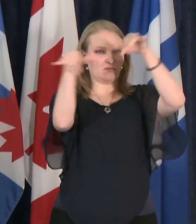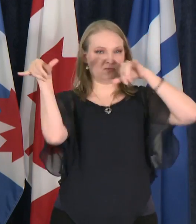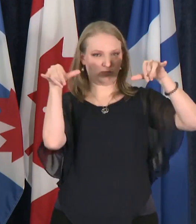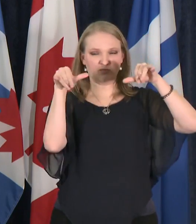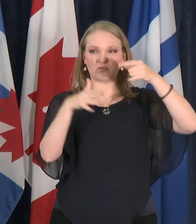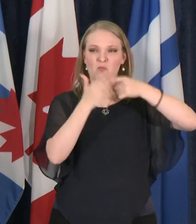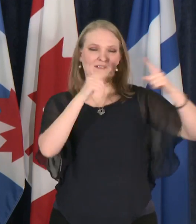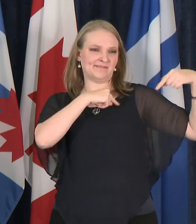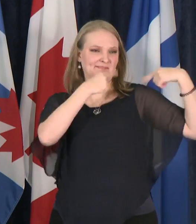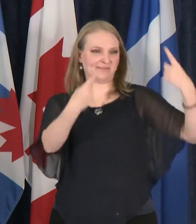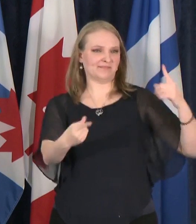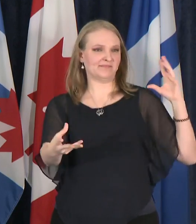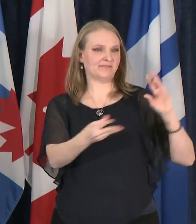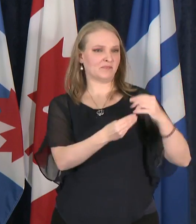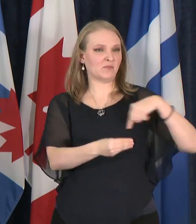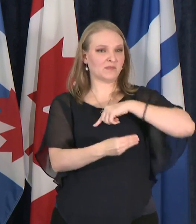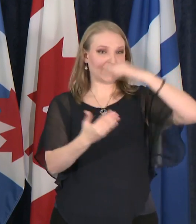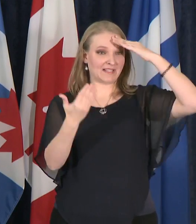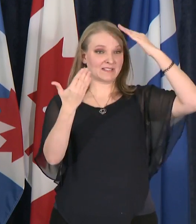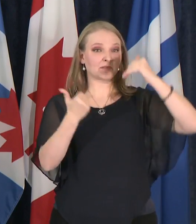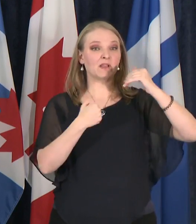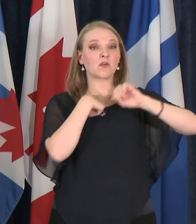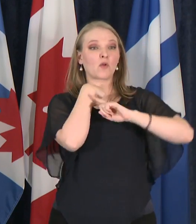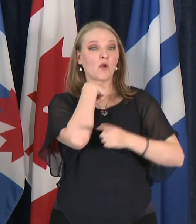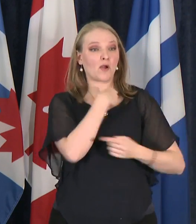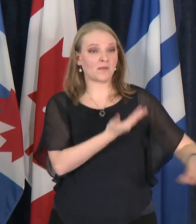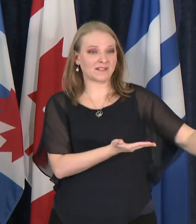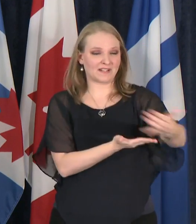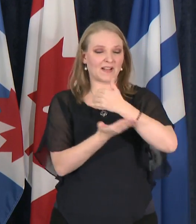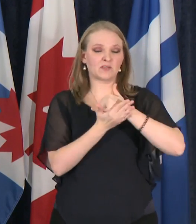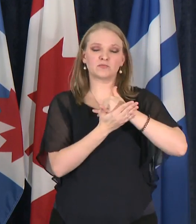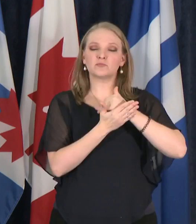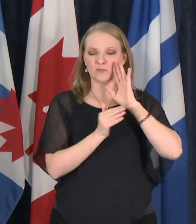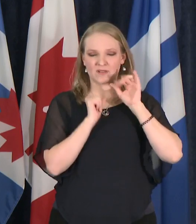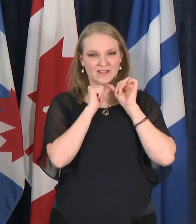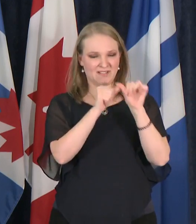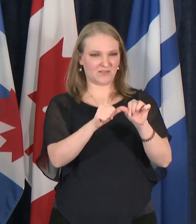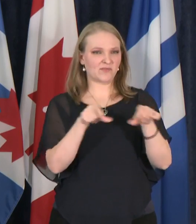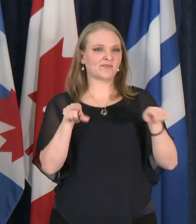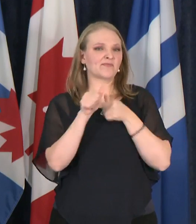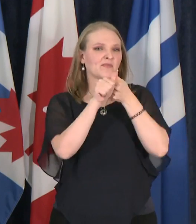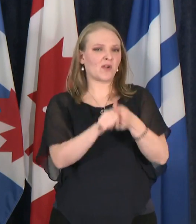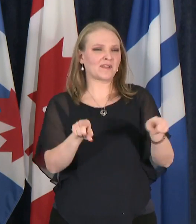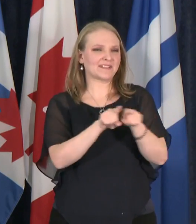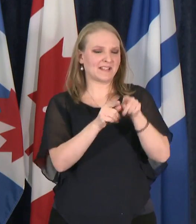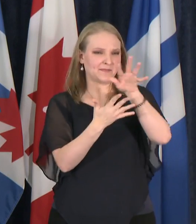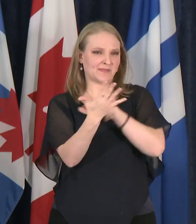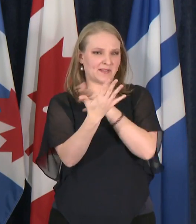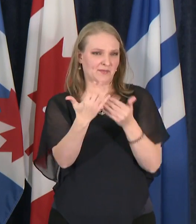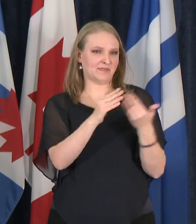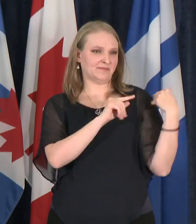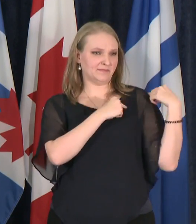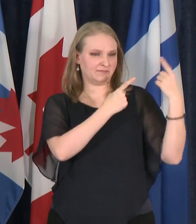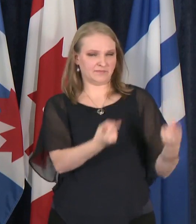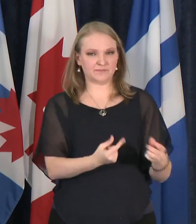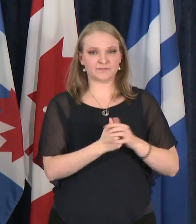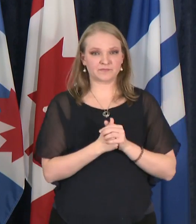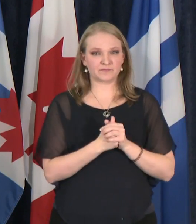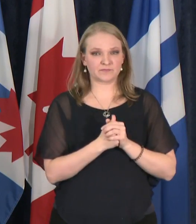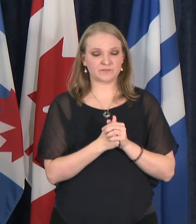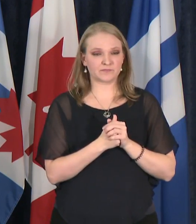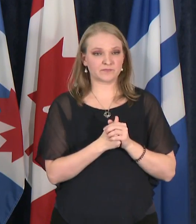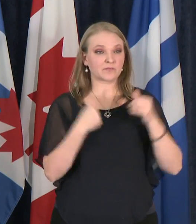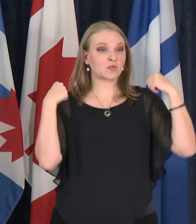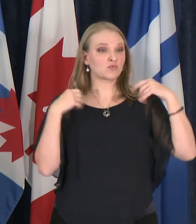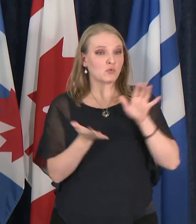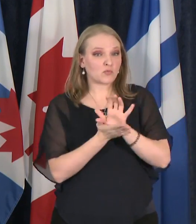expect. Garbage collection will continue as scheduled. Road operations, including snow removal services